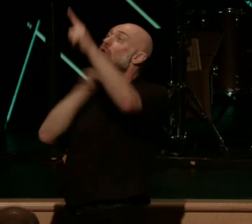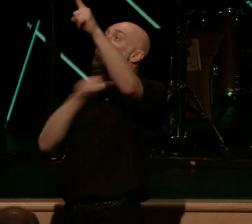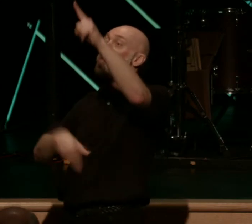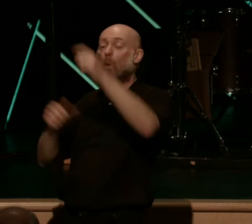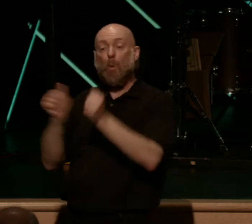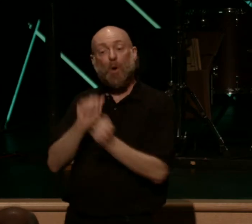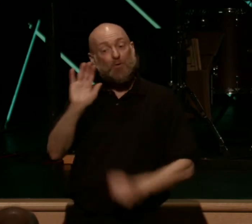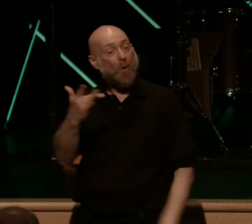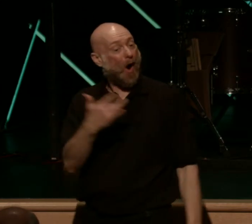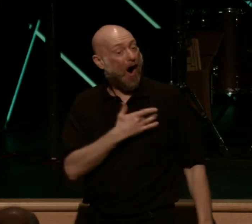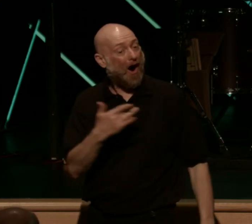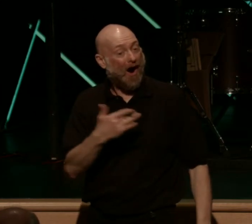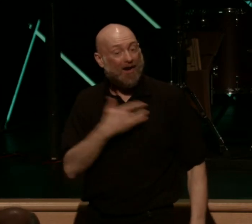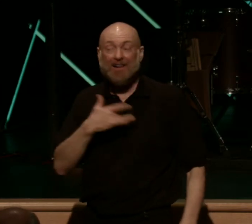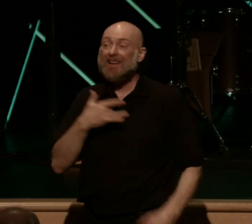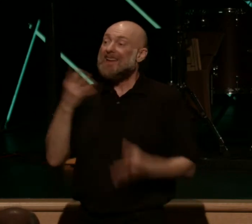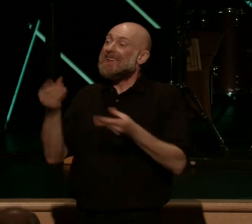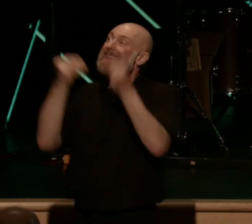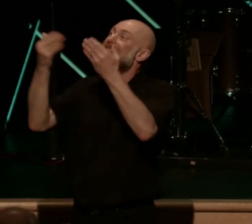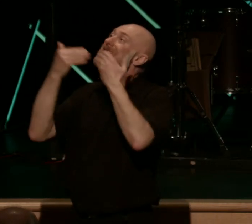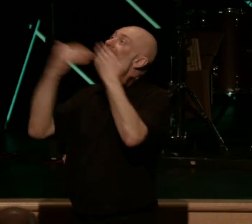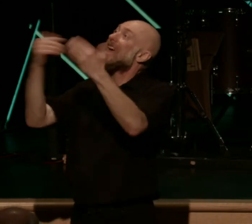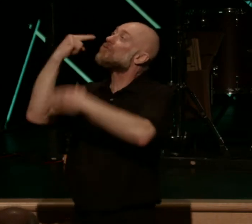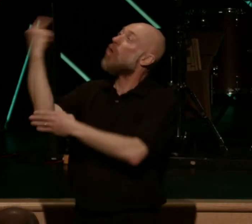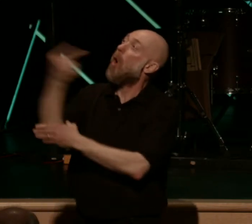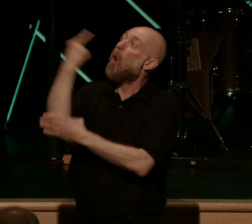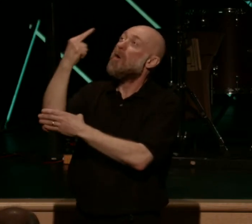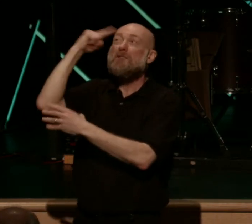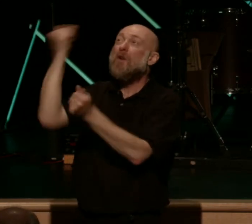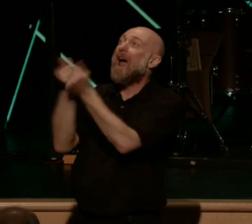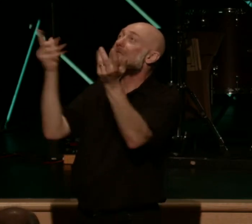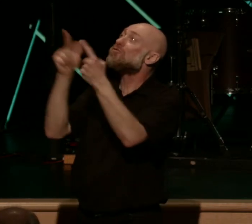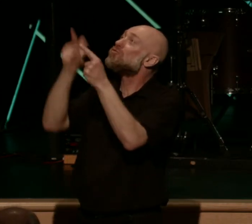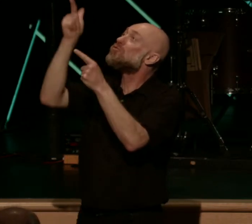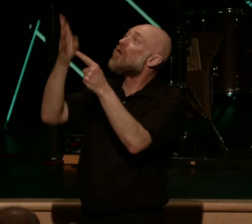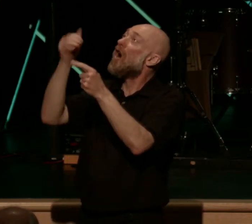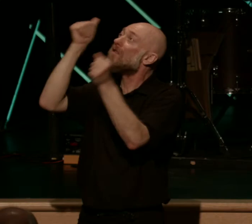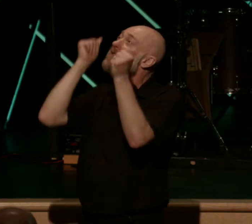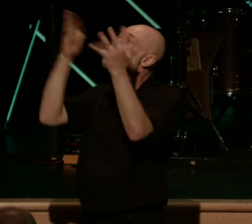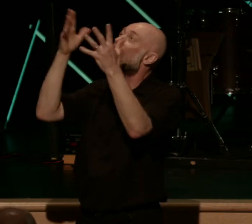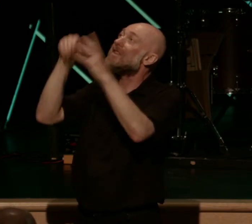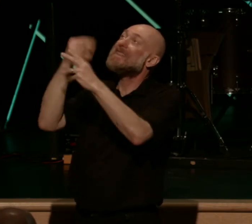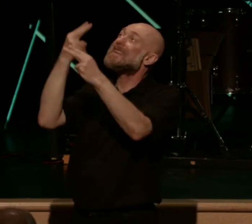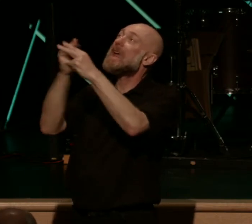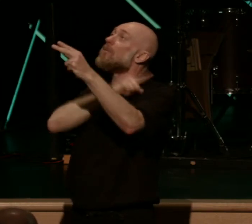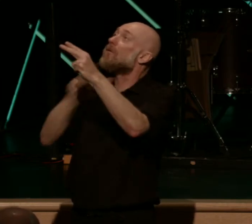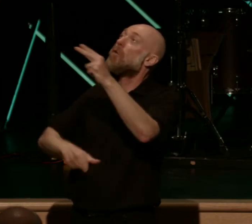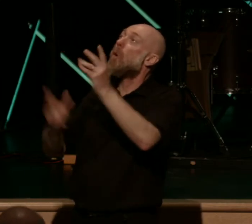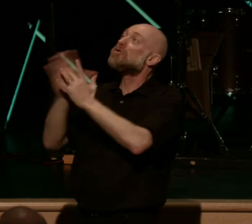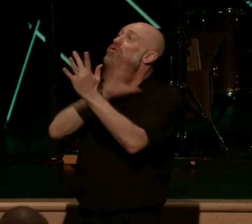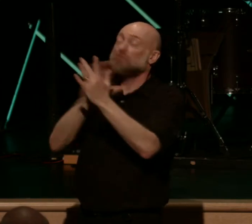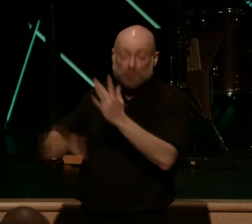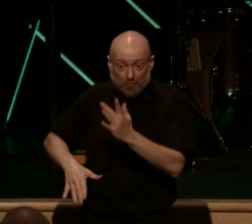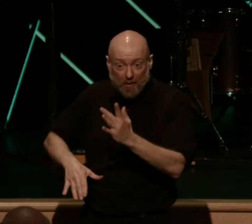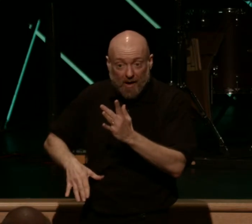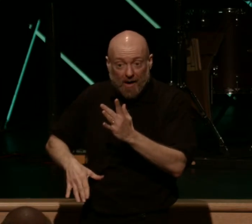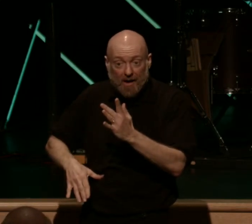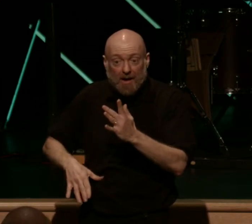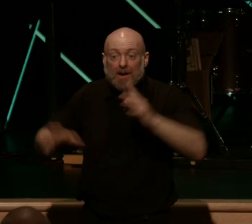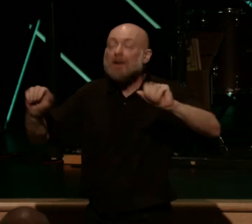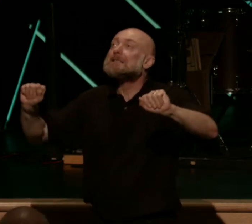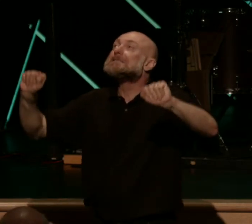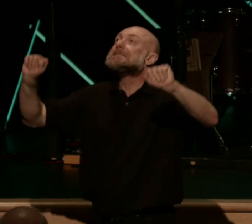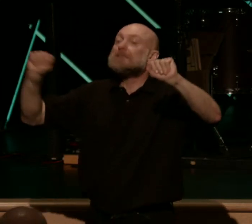with your heart, giving thanks always and for everything to God the Father in the name of our Lord Jesus Christ,